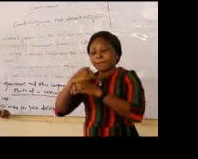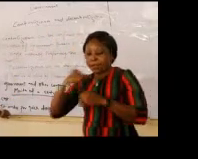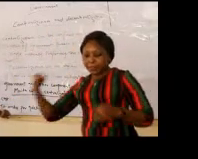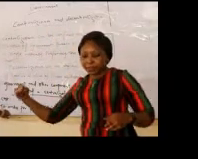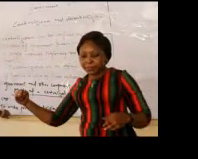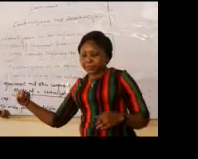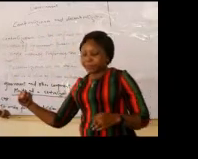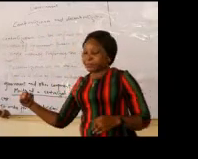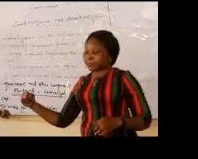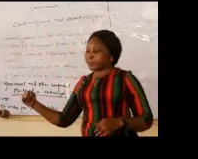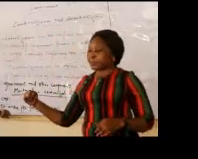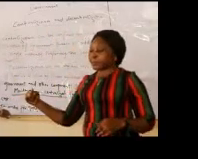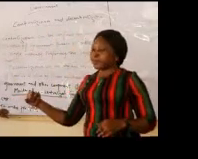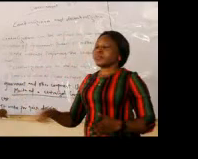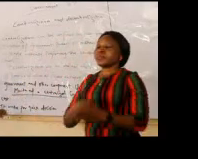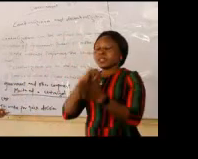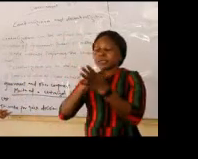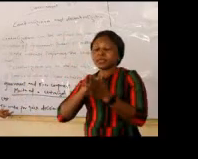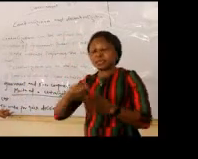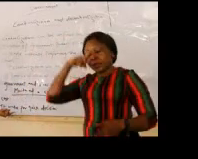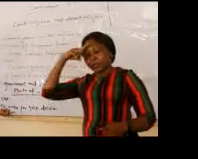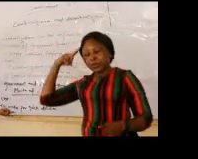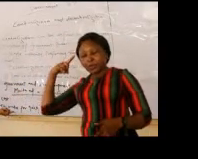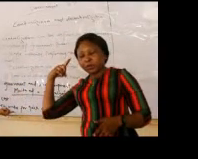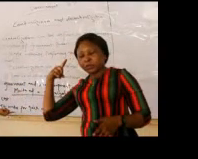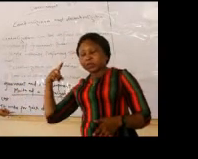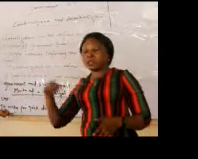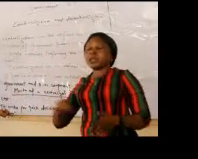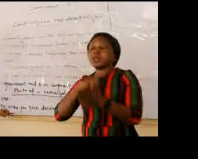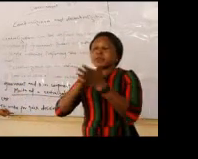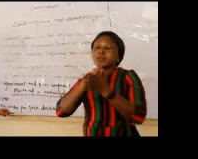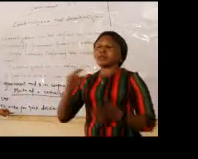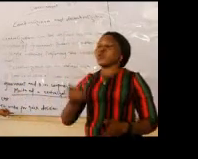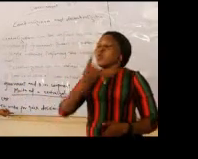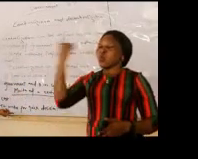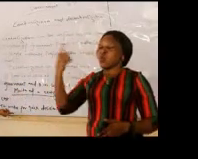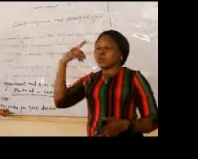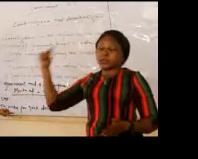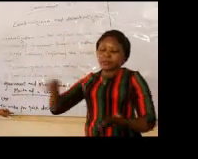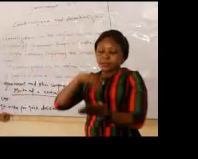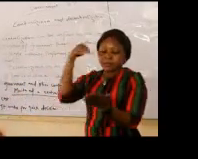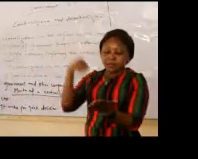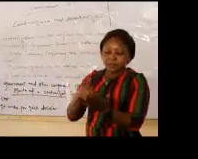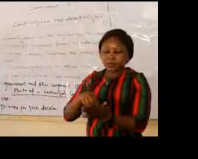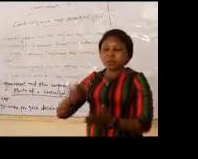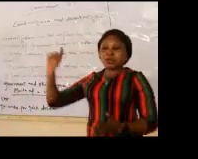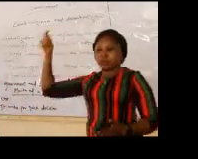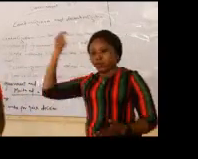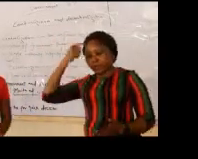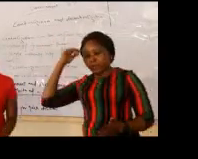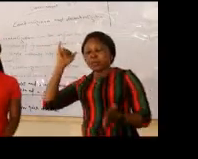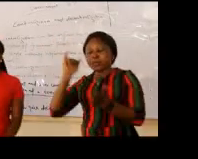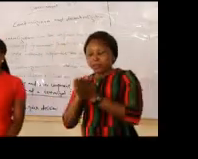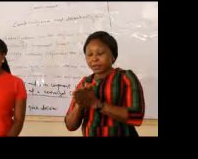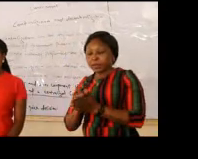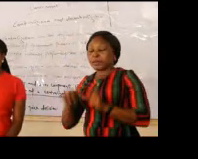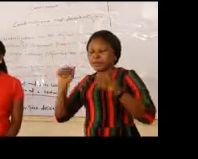Implementation. And it is because it is only the central government that takes what?